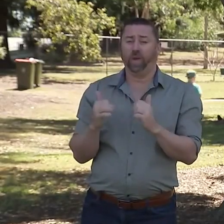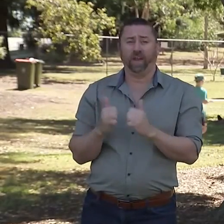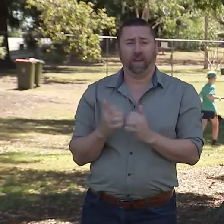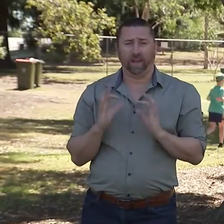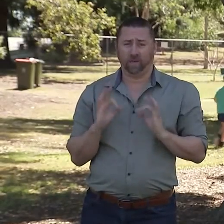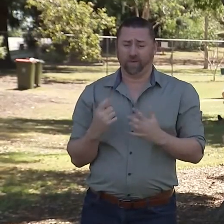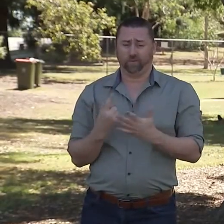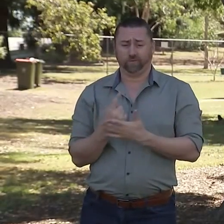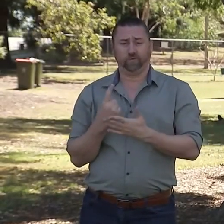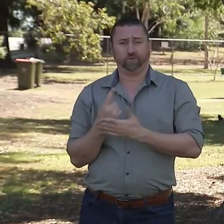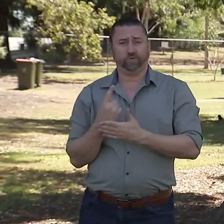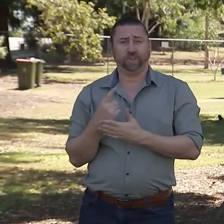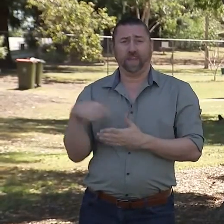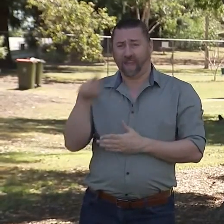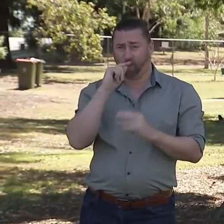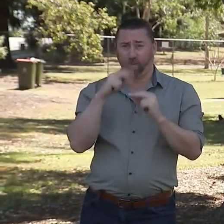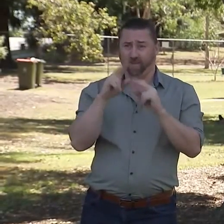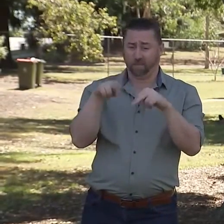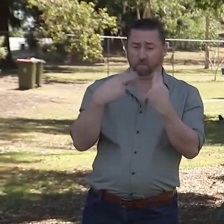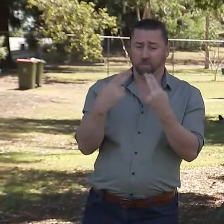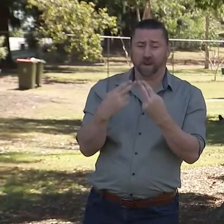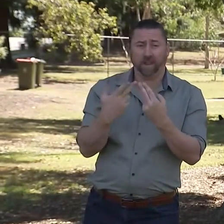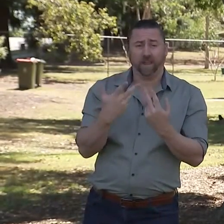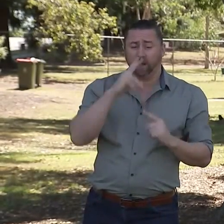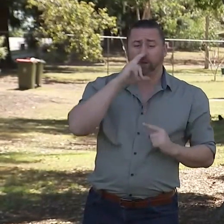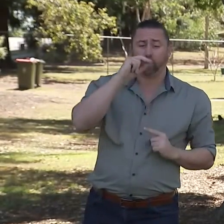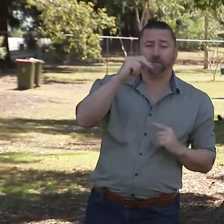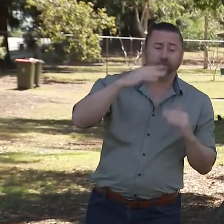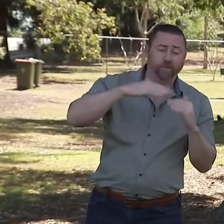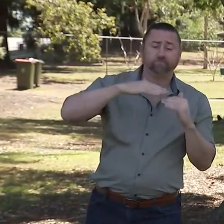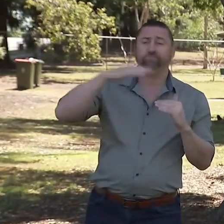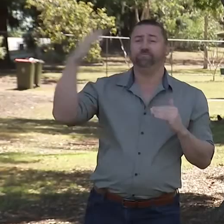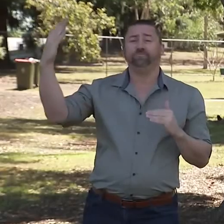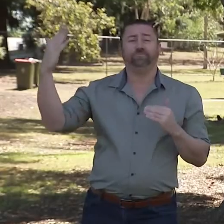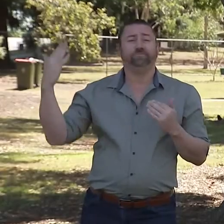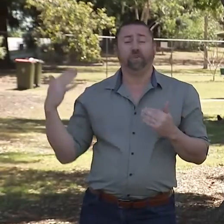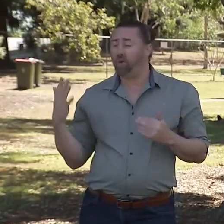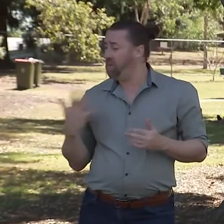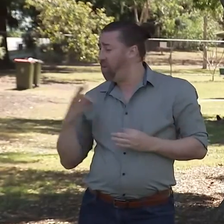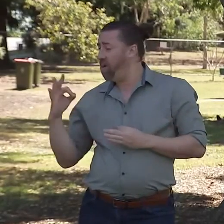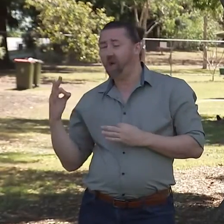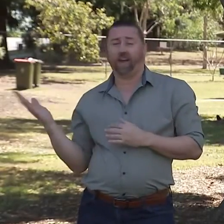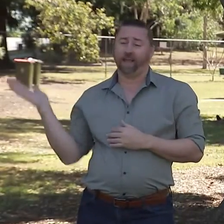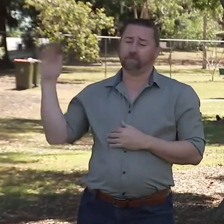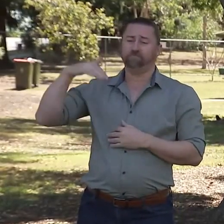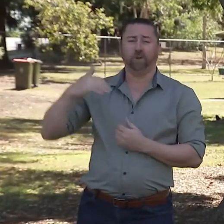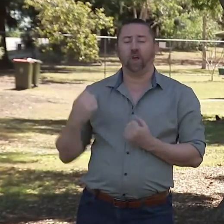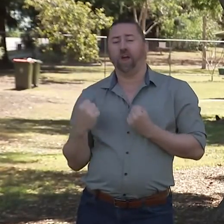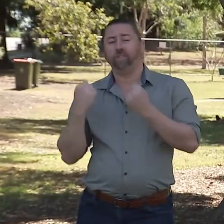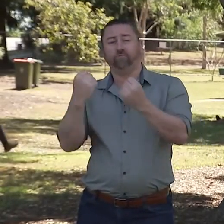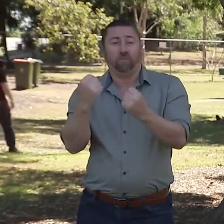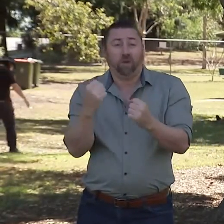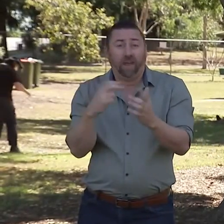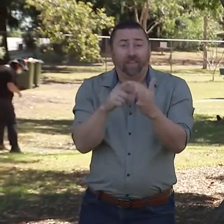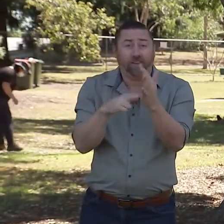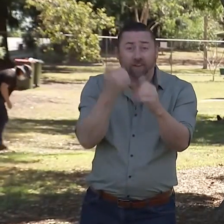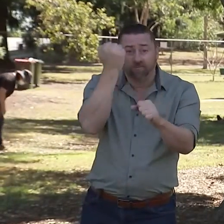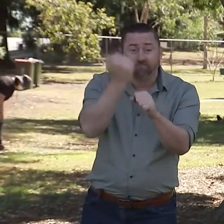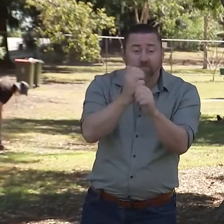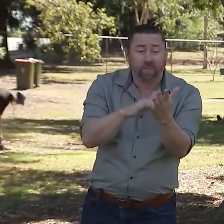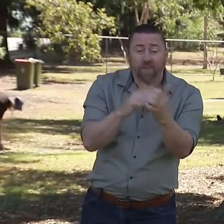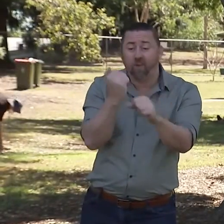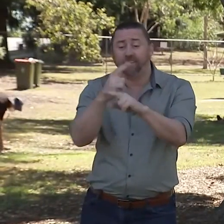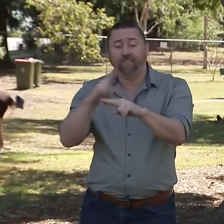out, the whole family, 12-year-old and older, mum, dad, grandparents, everyone, just come out and